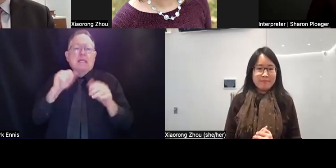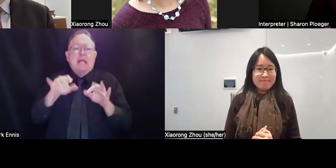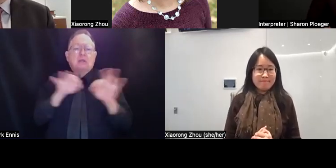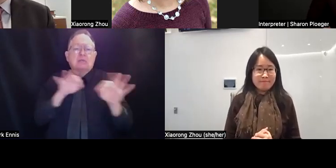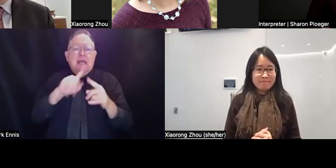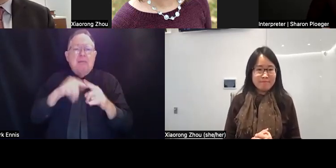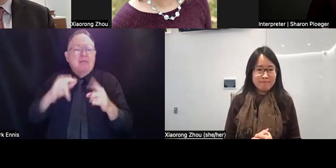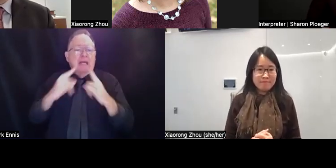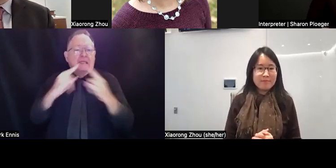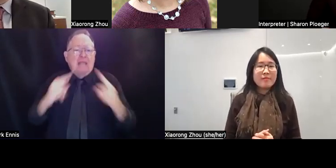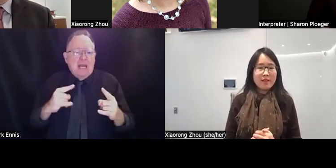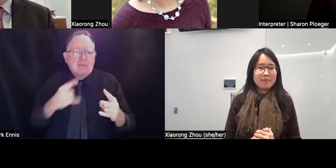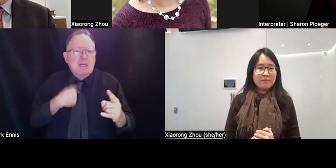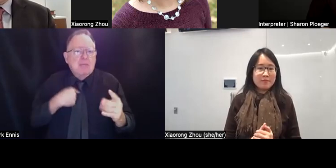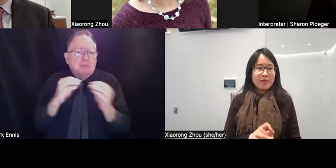with everybody?